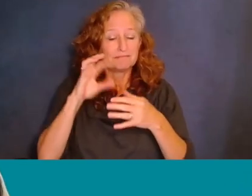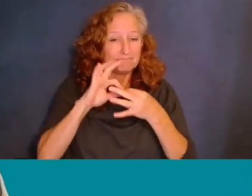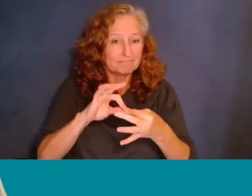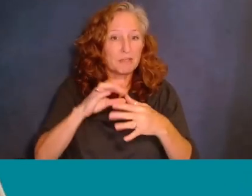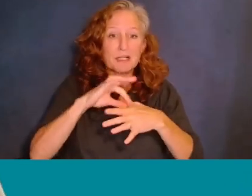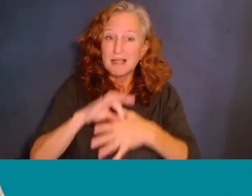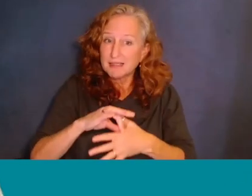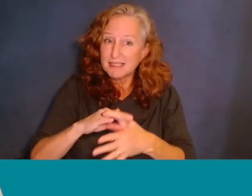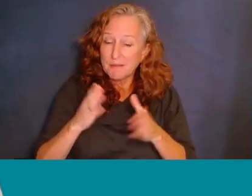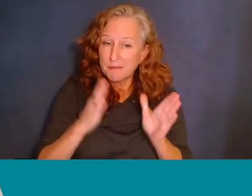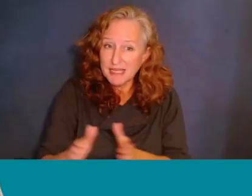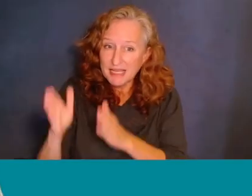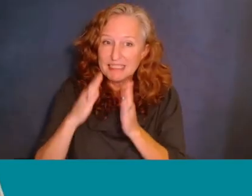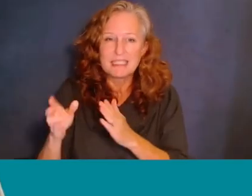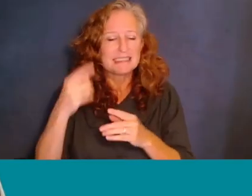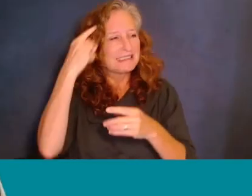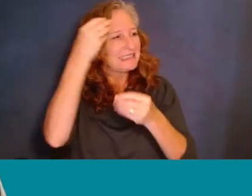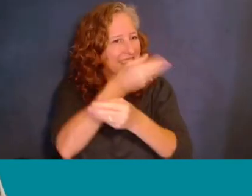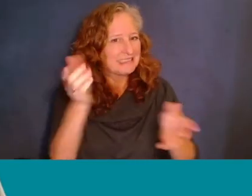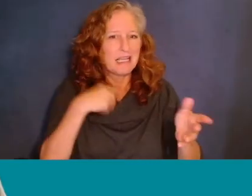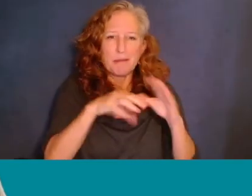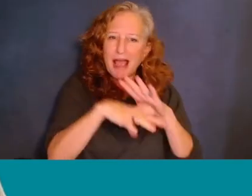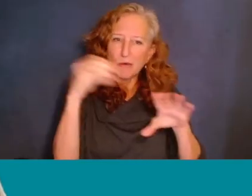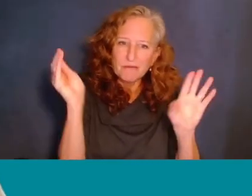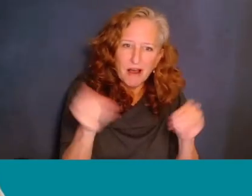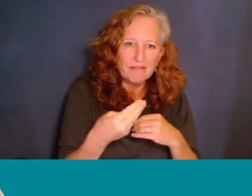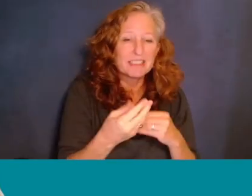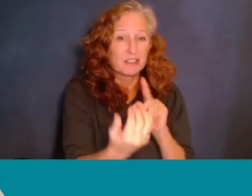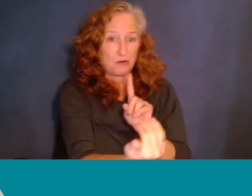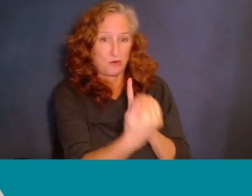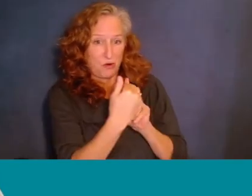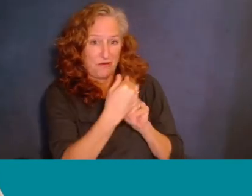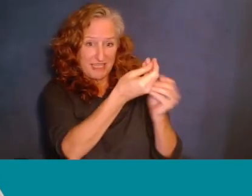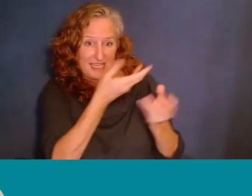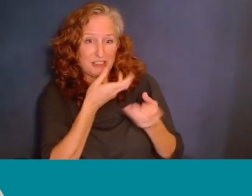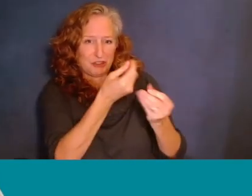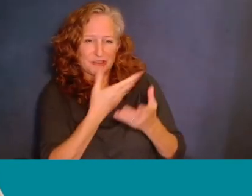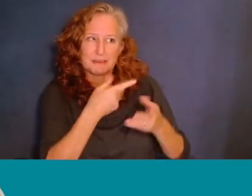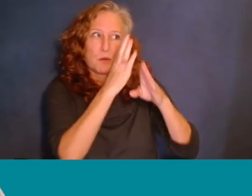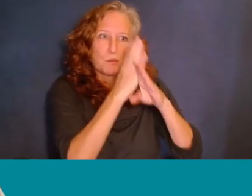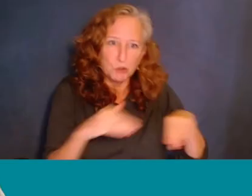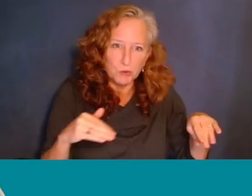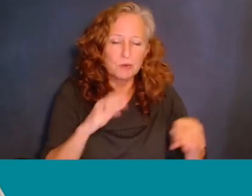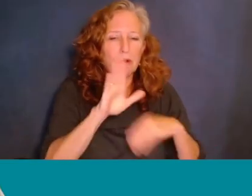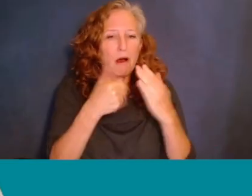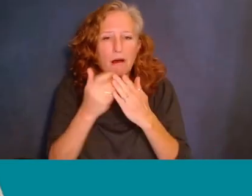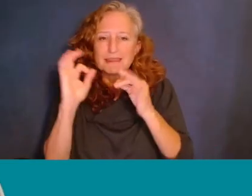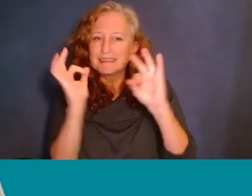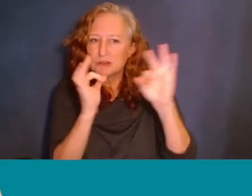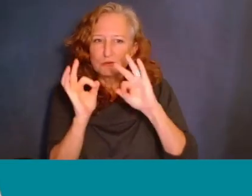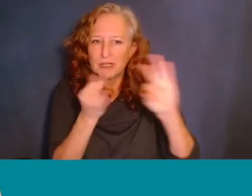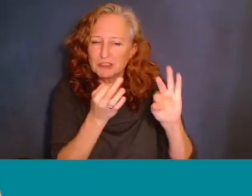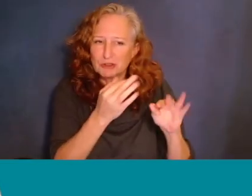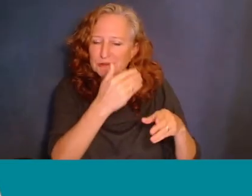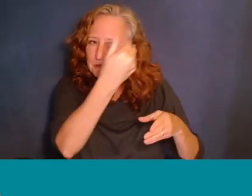my notifications. I try to just really remove any and all distractions, and really, dive in and give